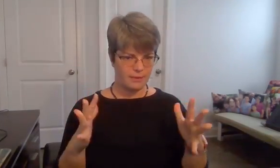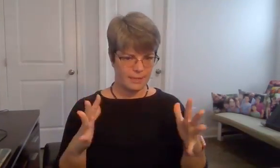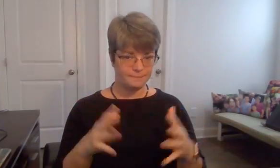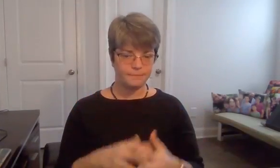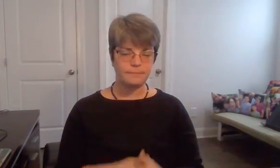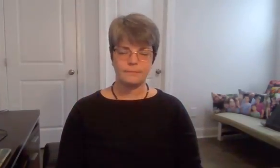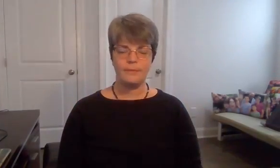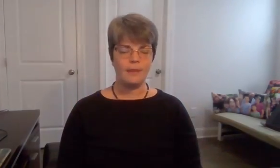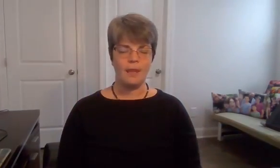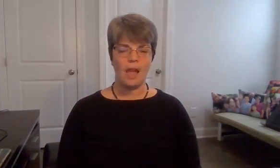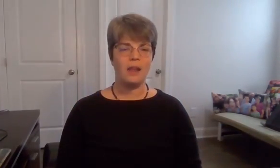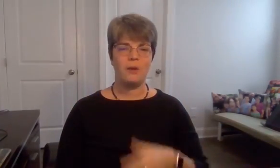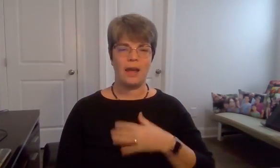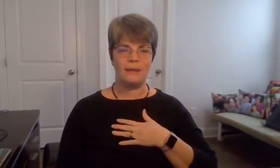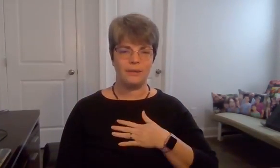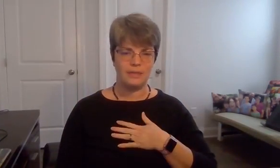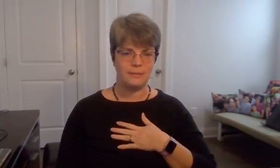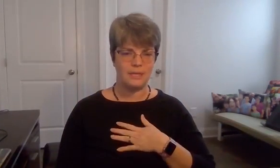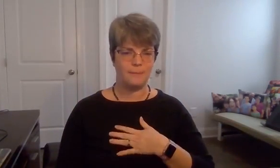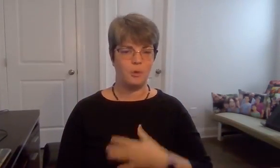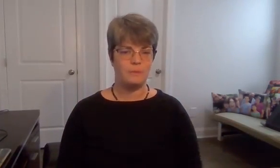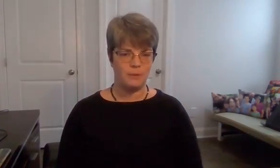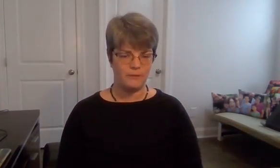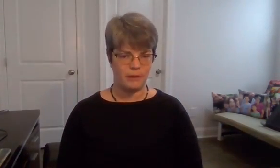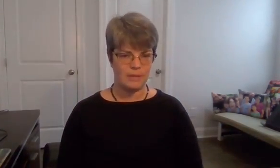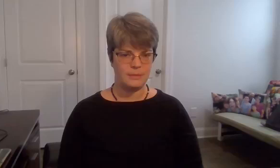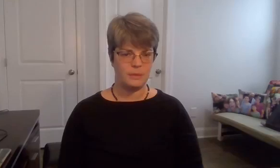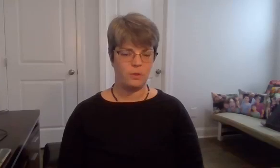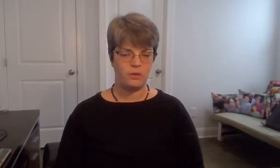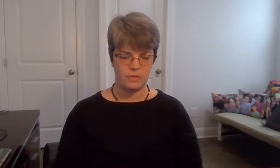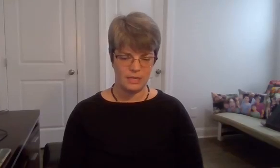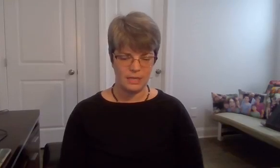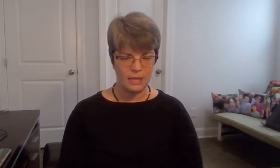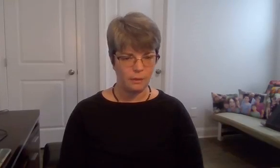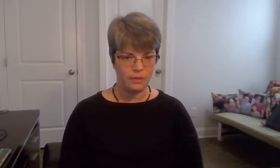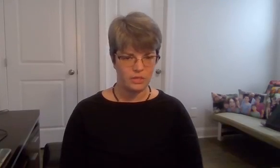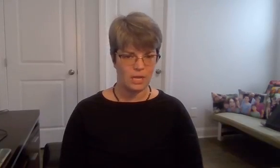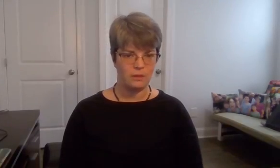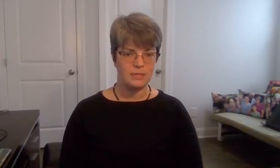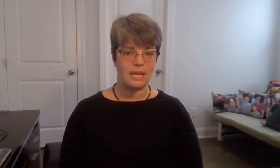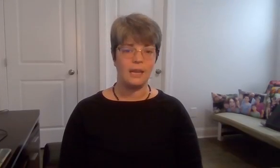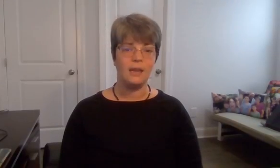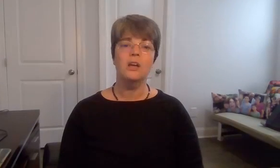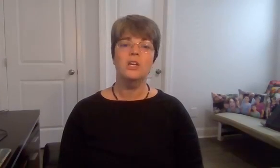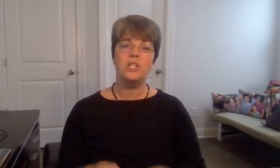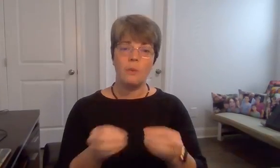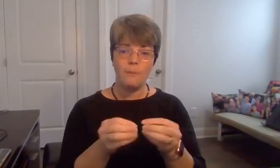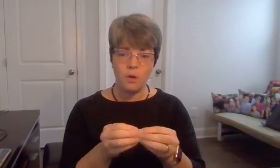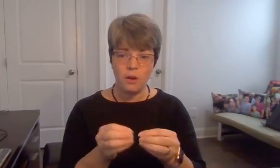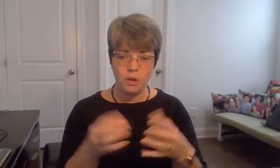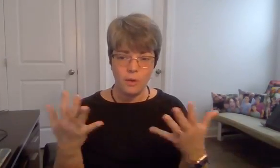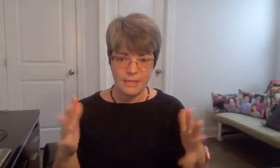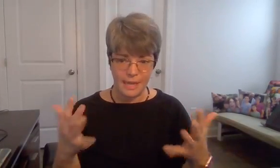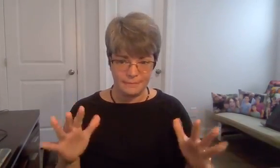done. I know I am very tempted, and most people are very tempted when they're sitting and eating with a child to say, do you want more or are you all